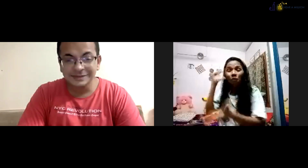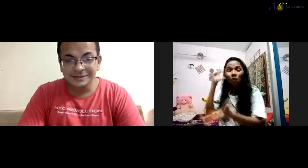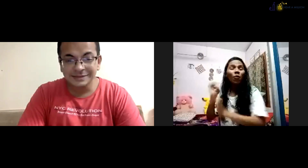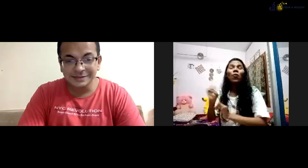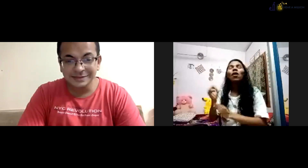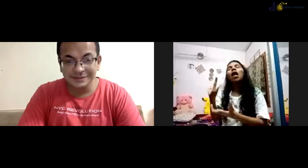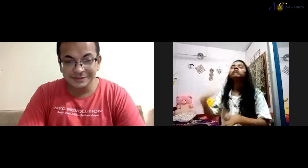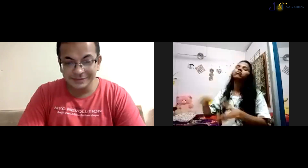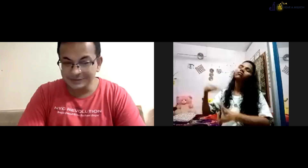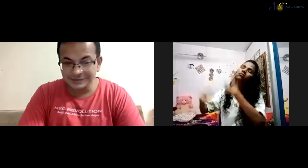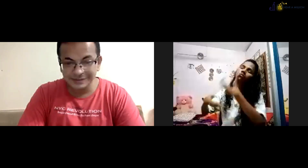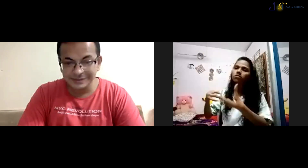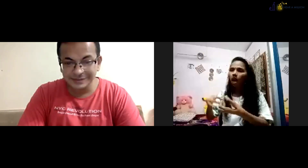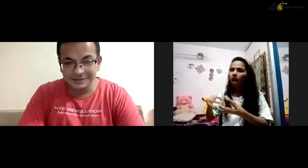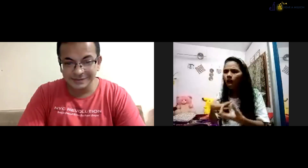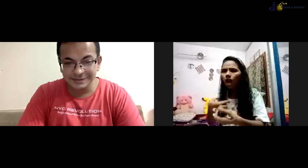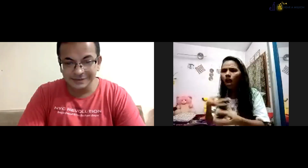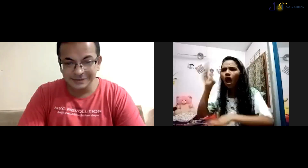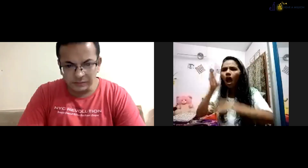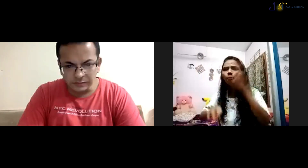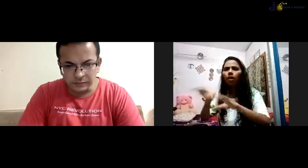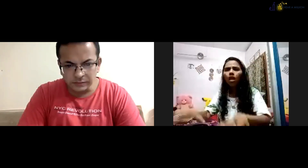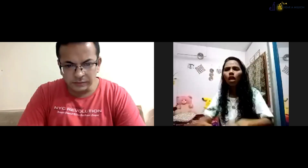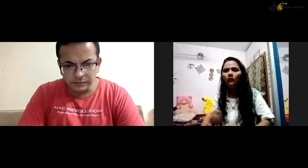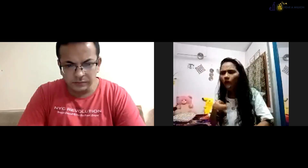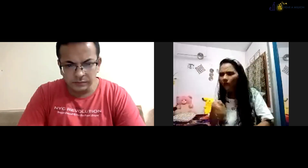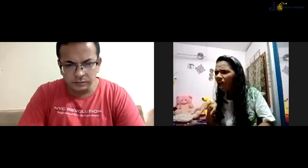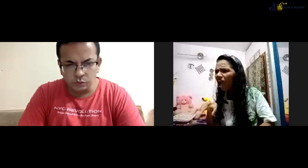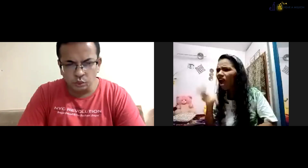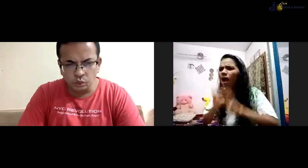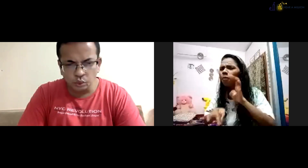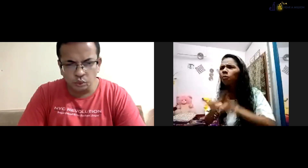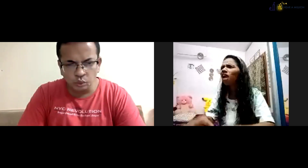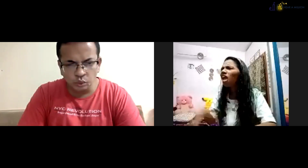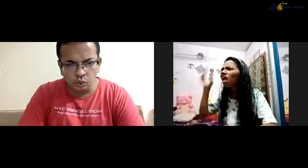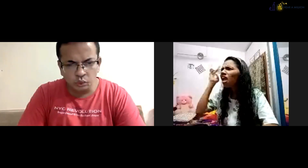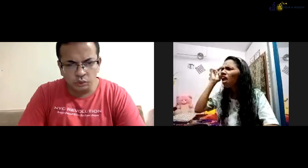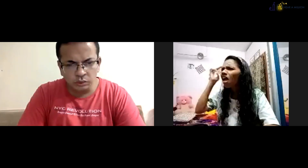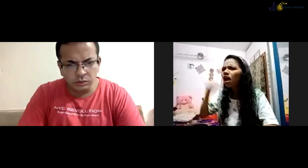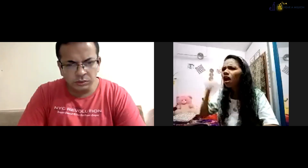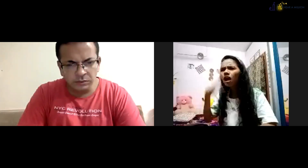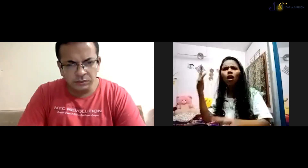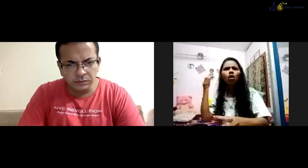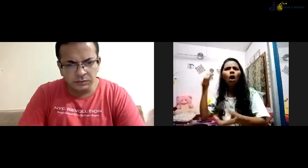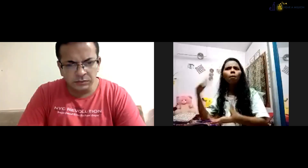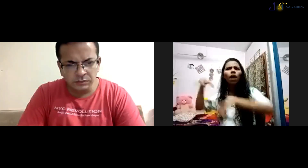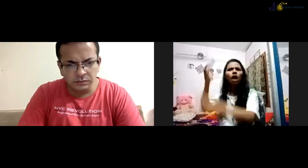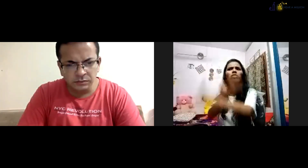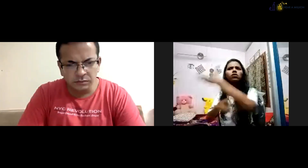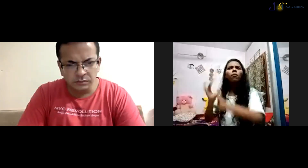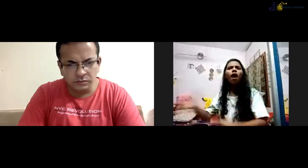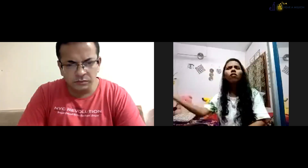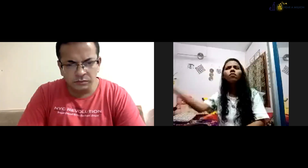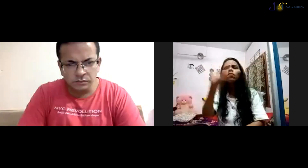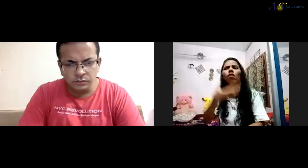feel better. So I always have a positive mindset up for all the things. But then I realized I was having the legs. What